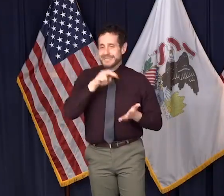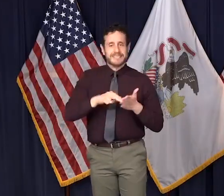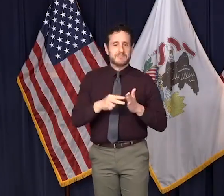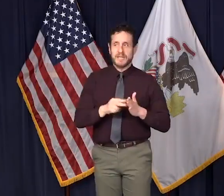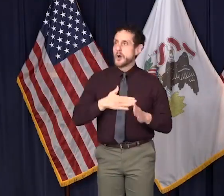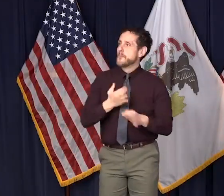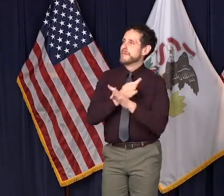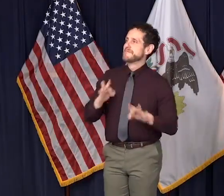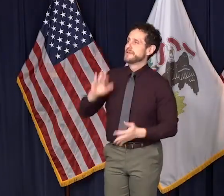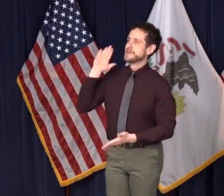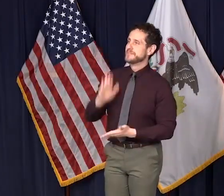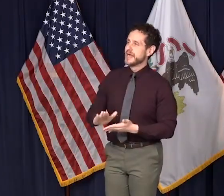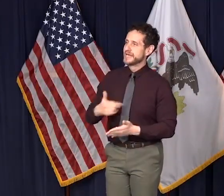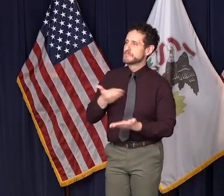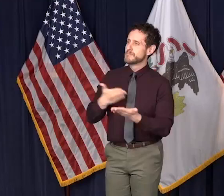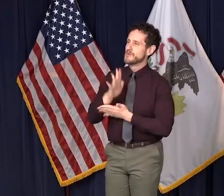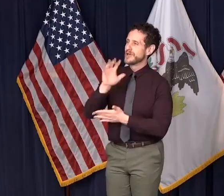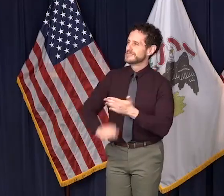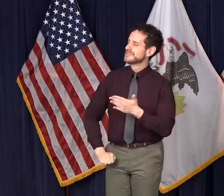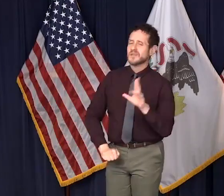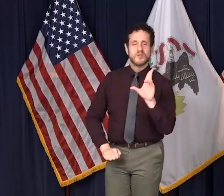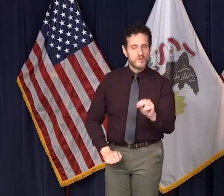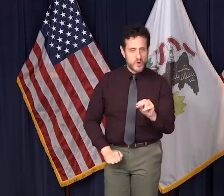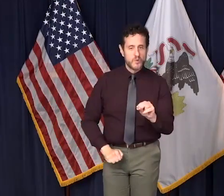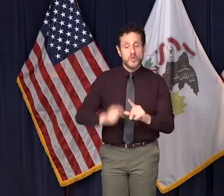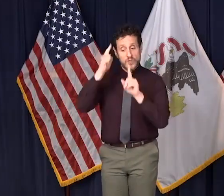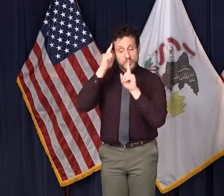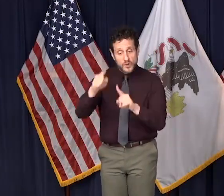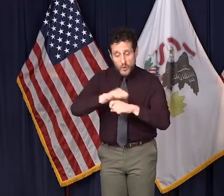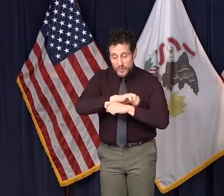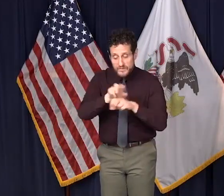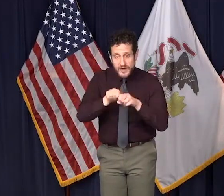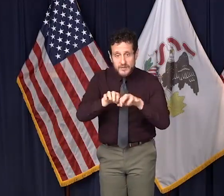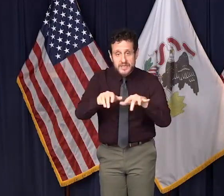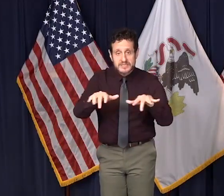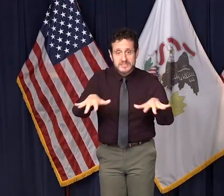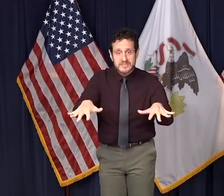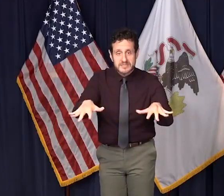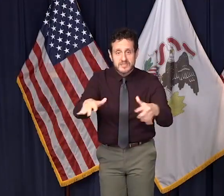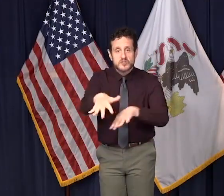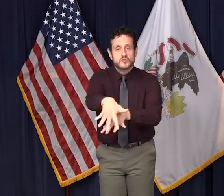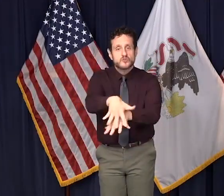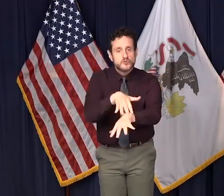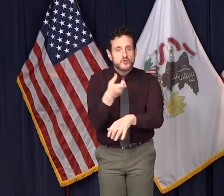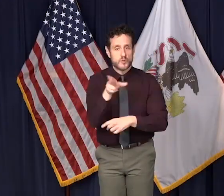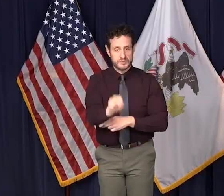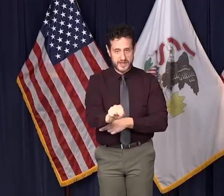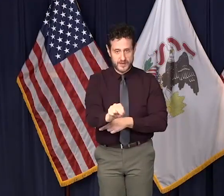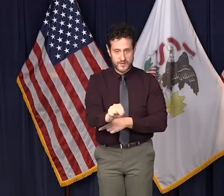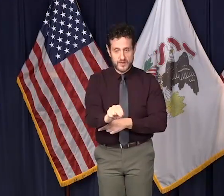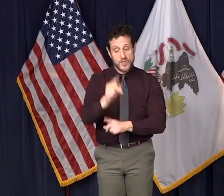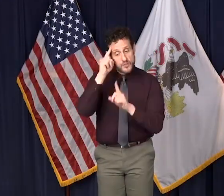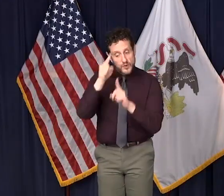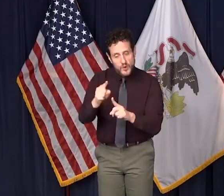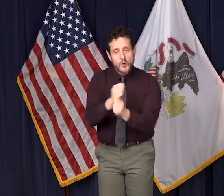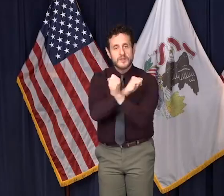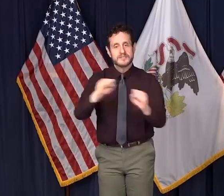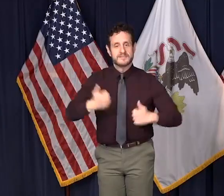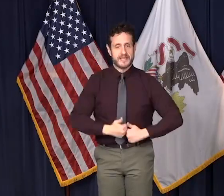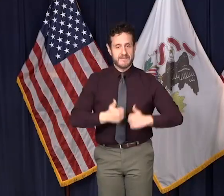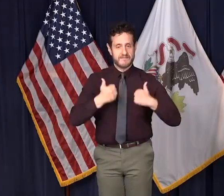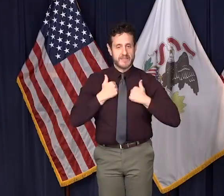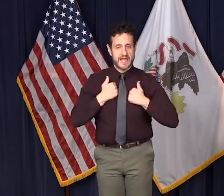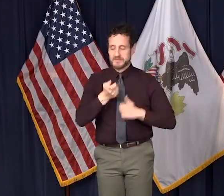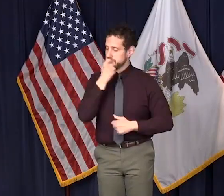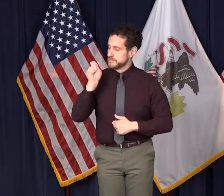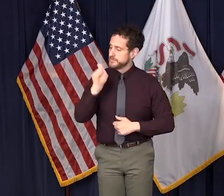is about decreasing the transmission of this virus, which ultimately saves lives. It's that plain, it's that